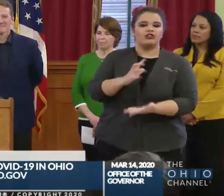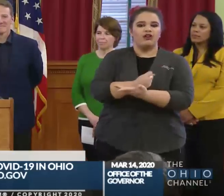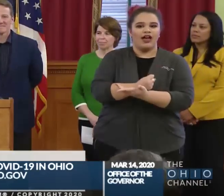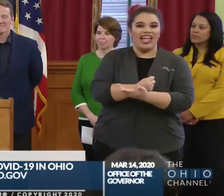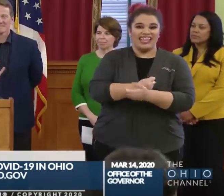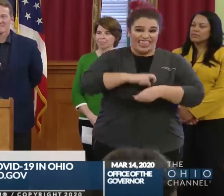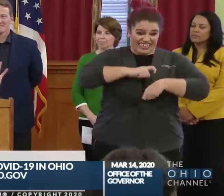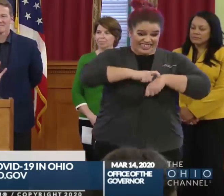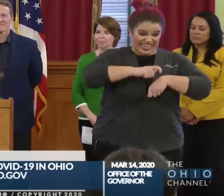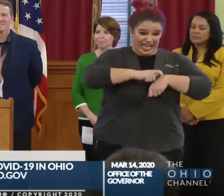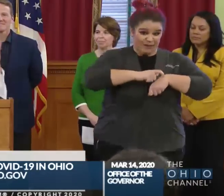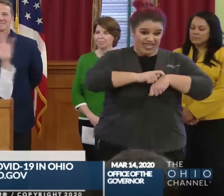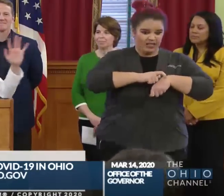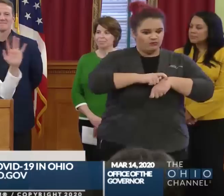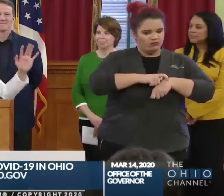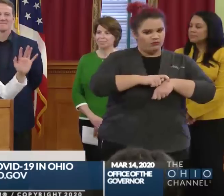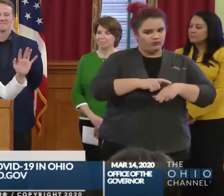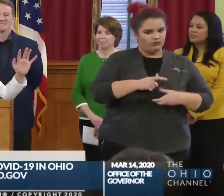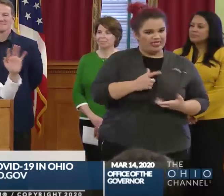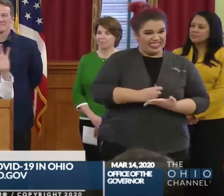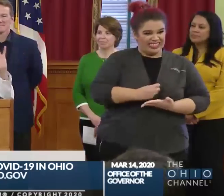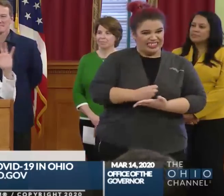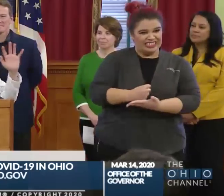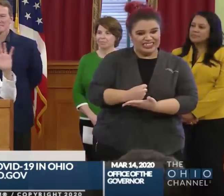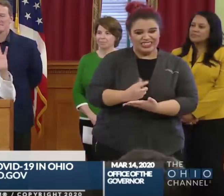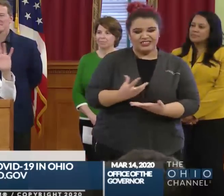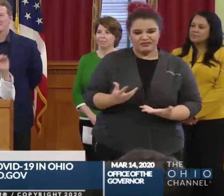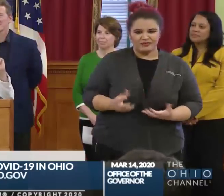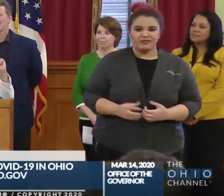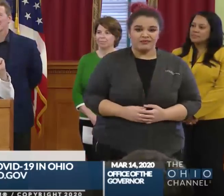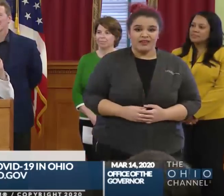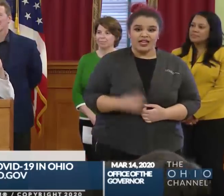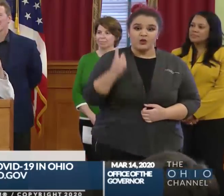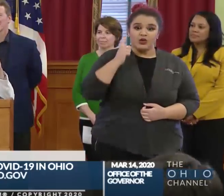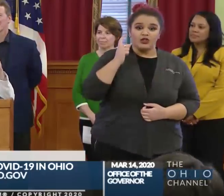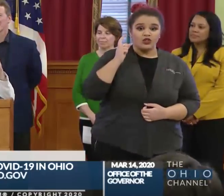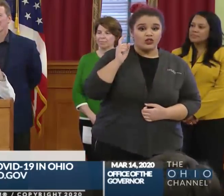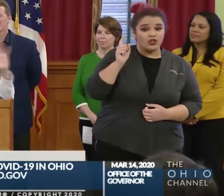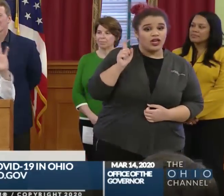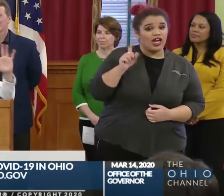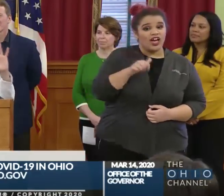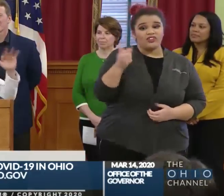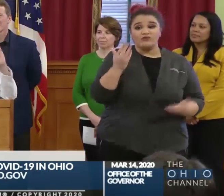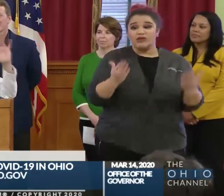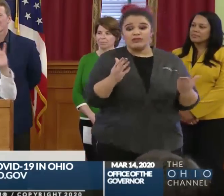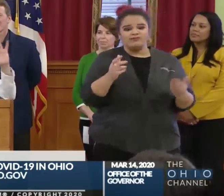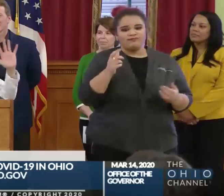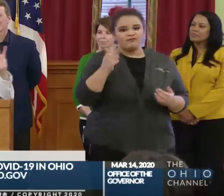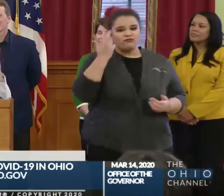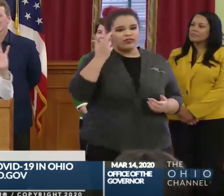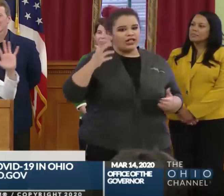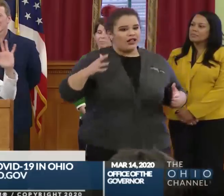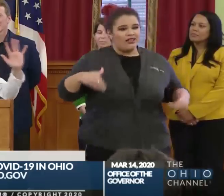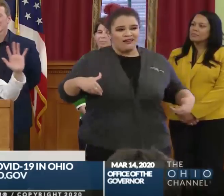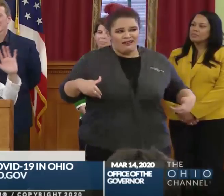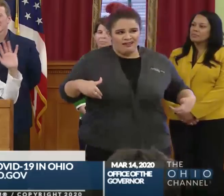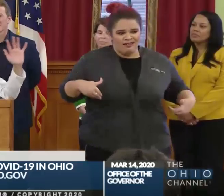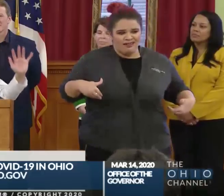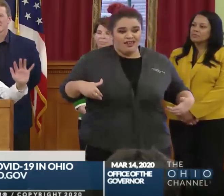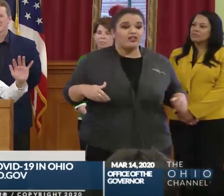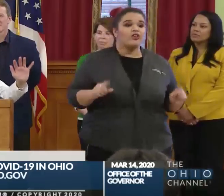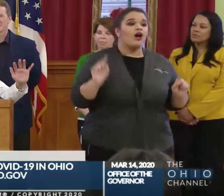that everybody inching there, and you're seeing that around the world. It's just, it's perfectly imperfect. It's just we're